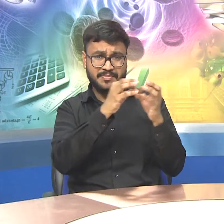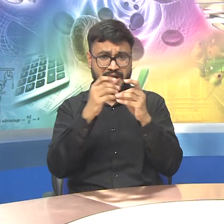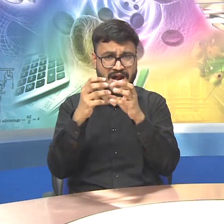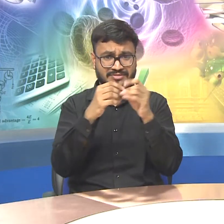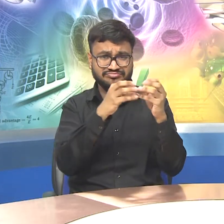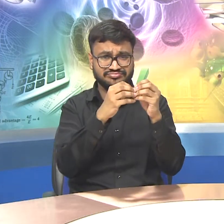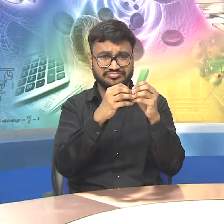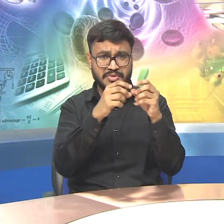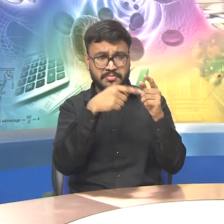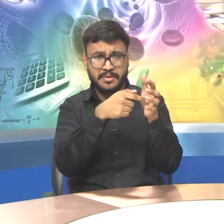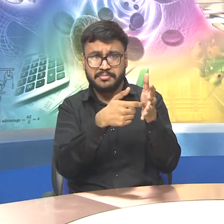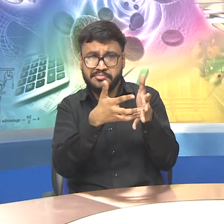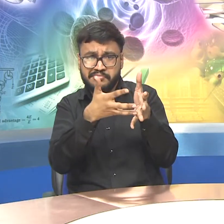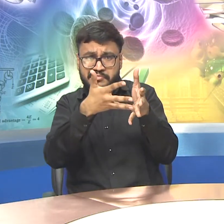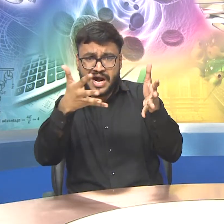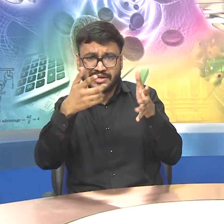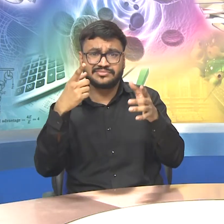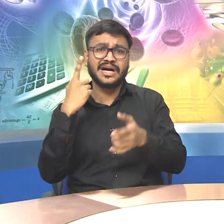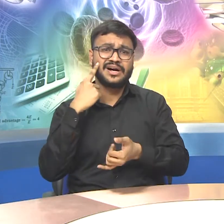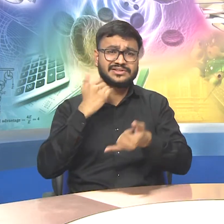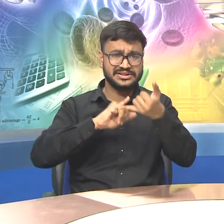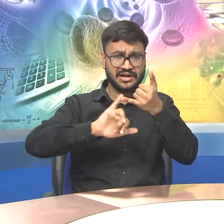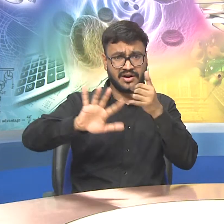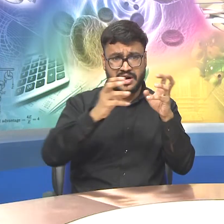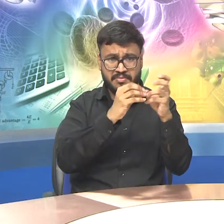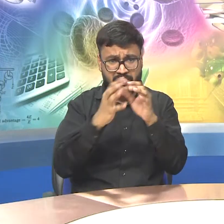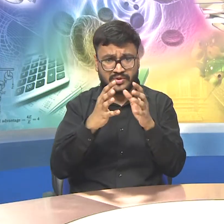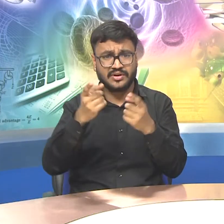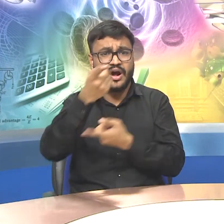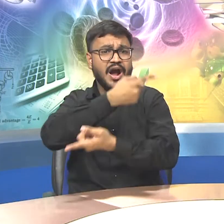Finger spelling is very important in ISL.